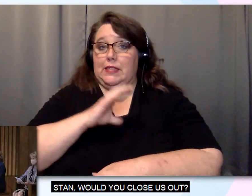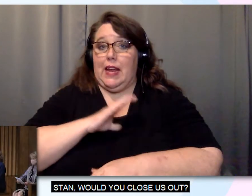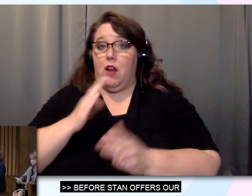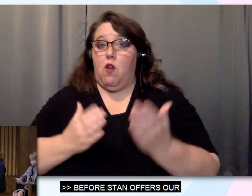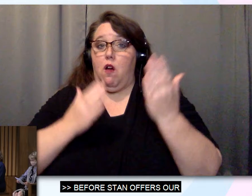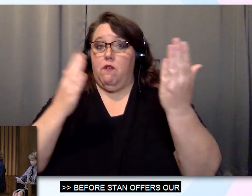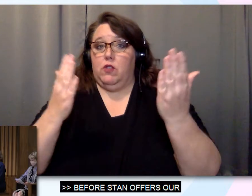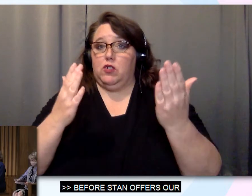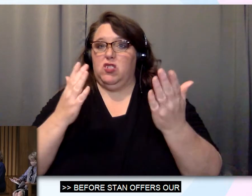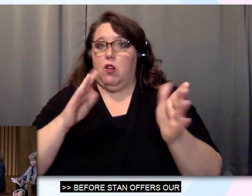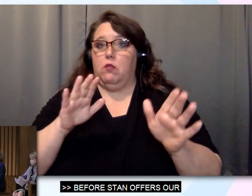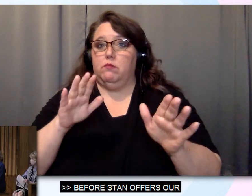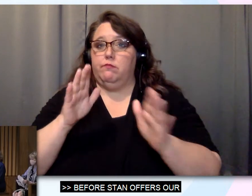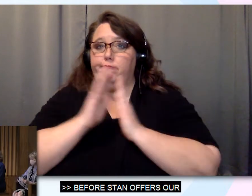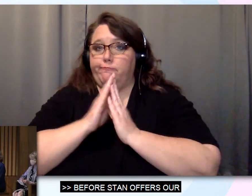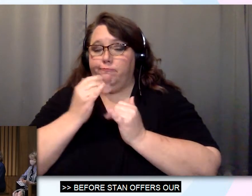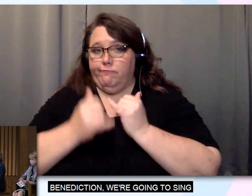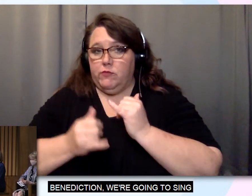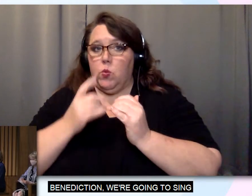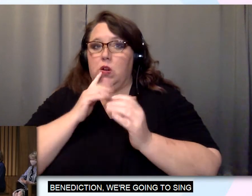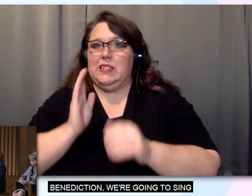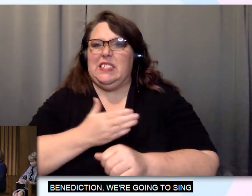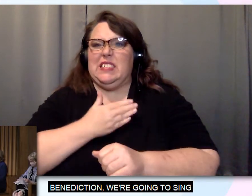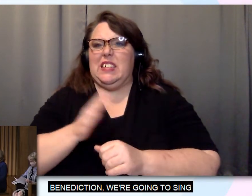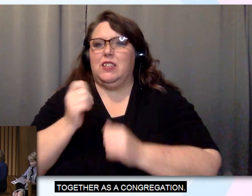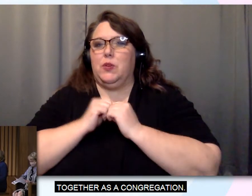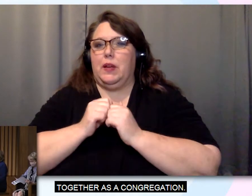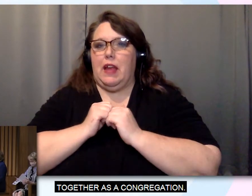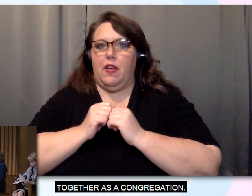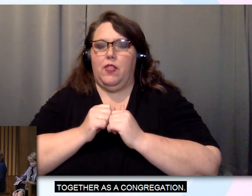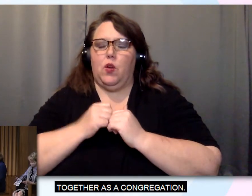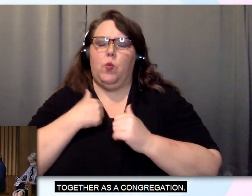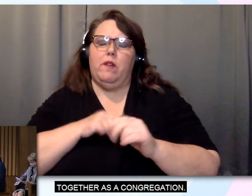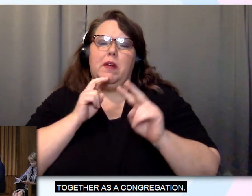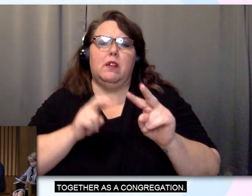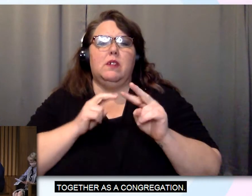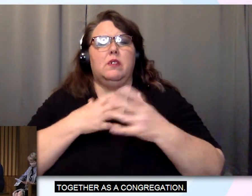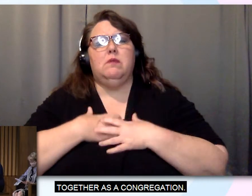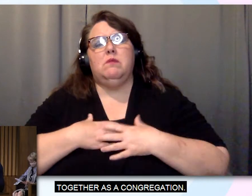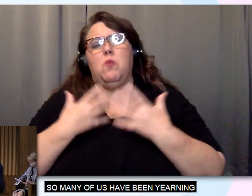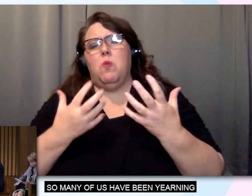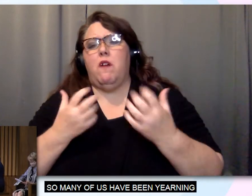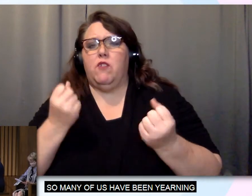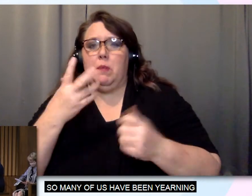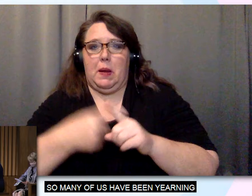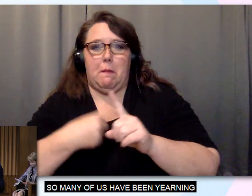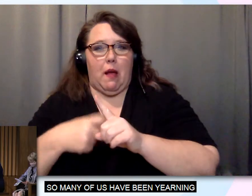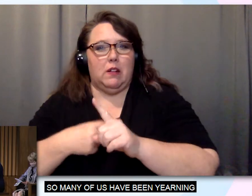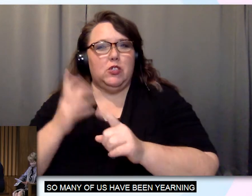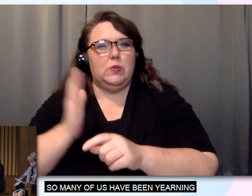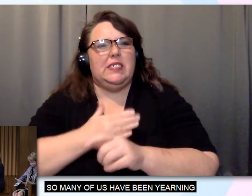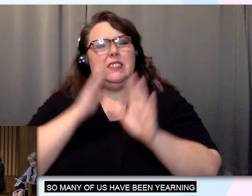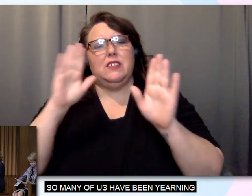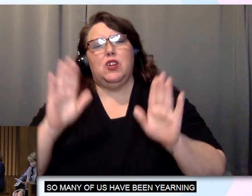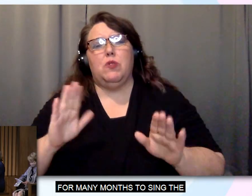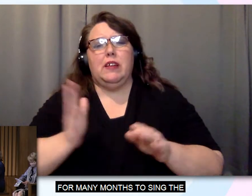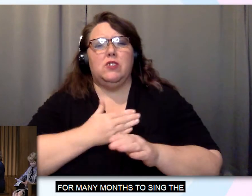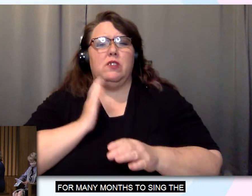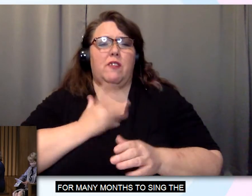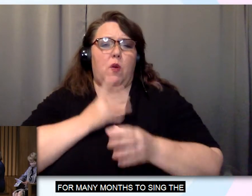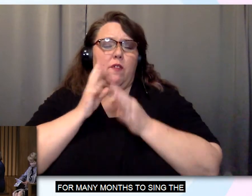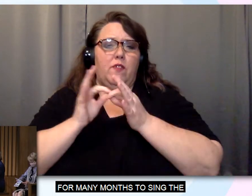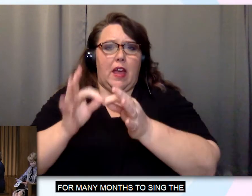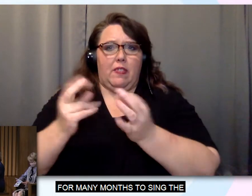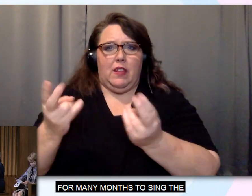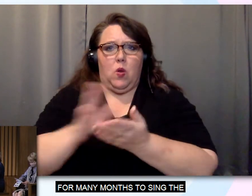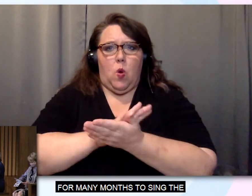Stan offers our benediction. We're going to sing together as a congregation. So many of us have been yearning for many months to sing the great hymns of